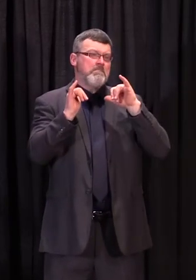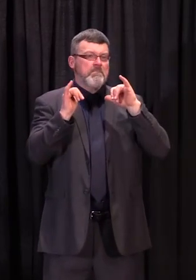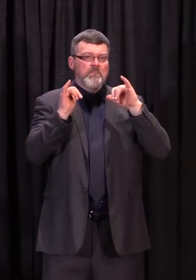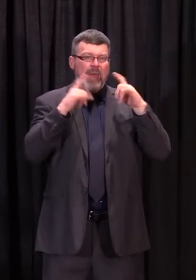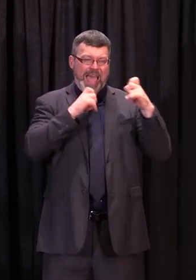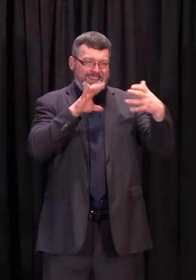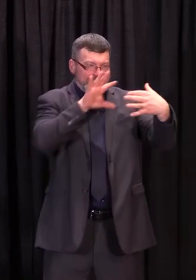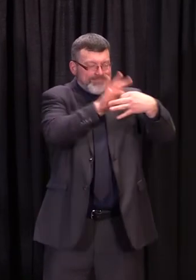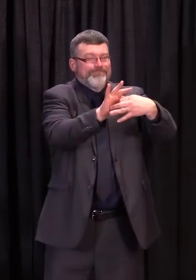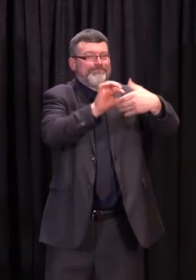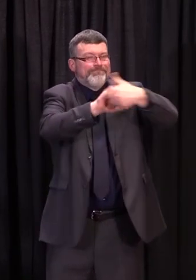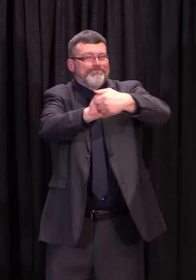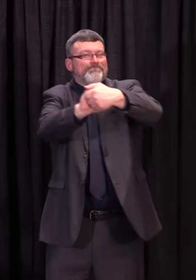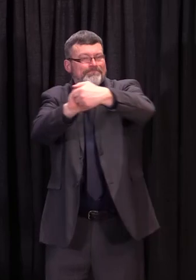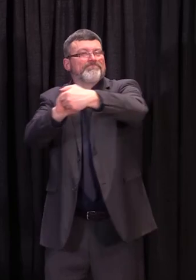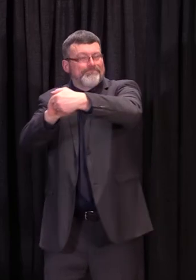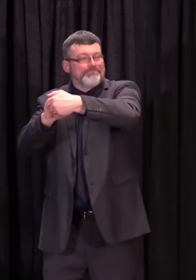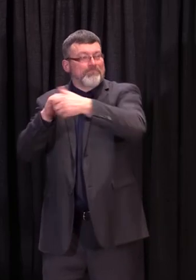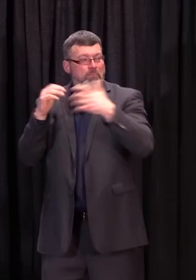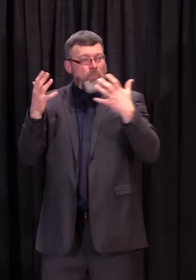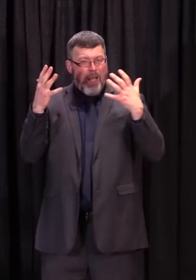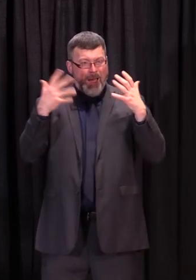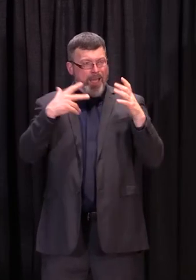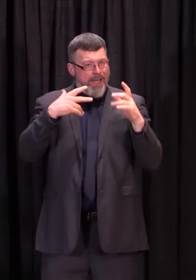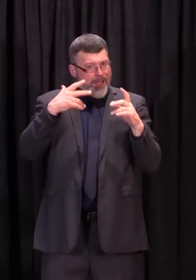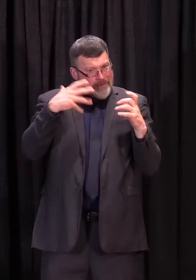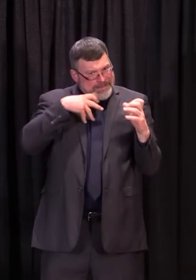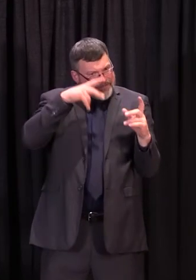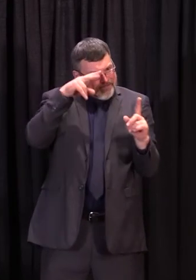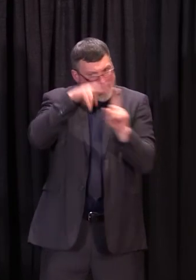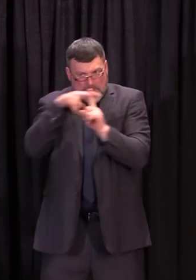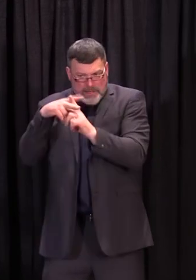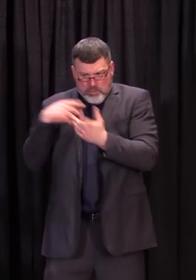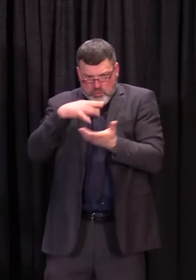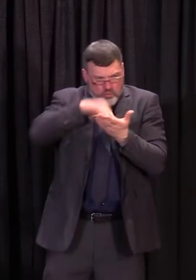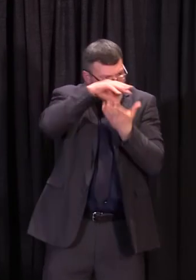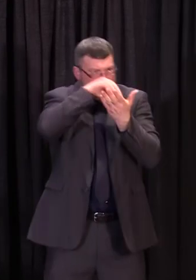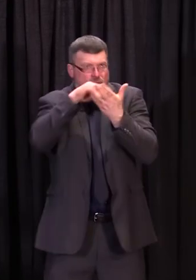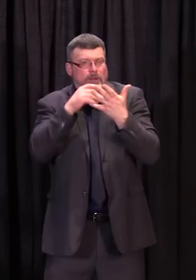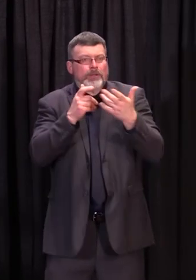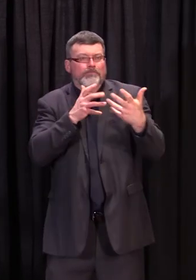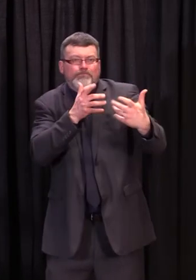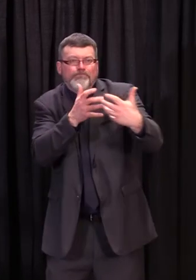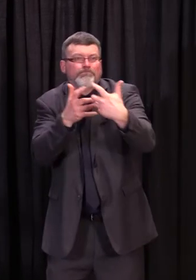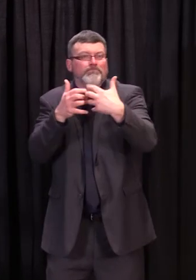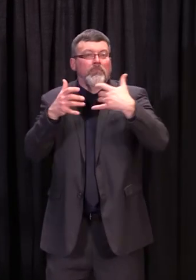make our education system even better and more resilient for the months and years ahead.